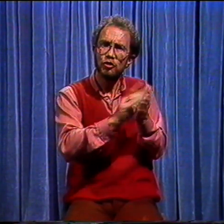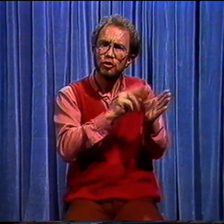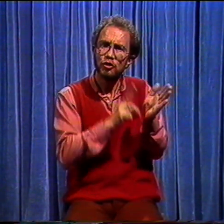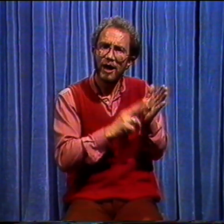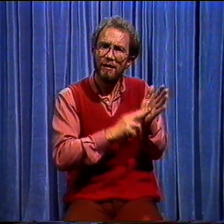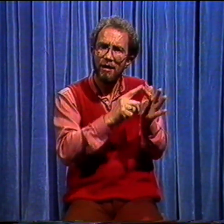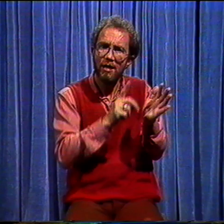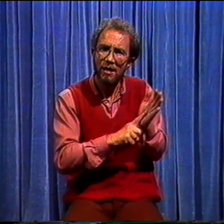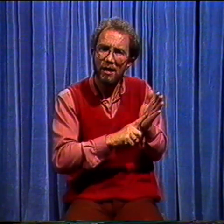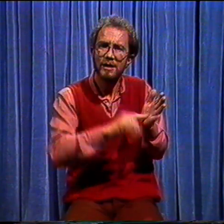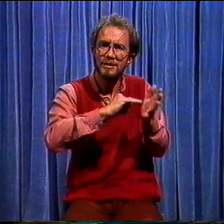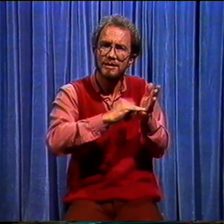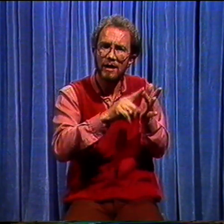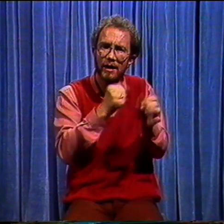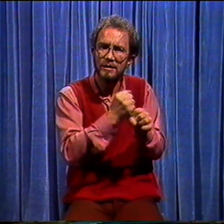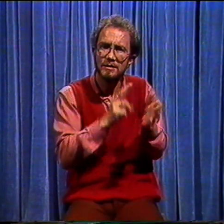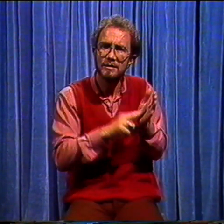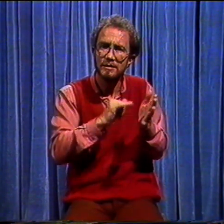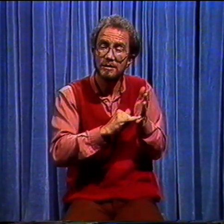multi-channel signs.